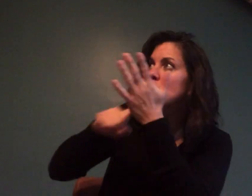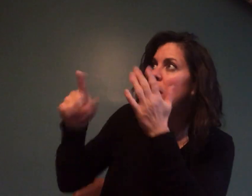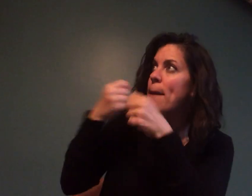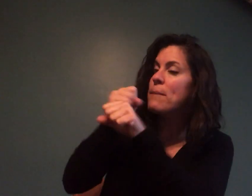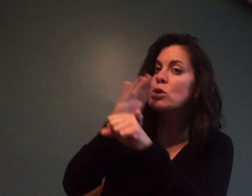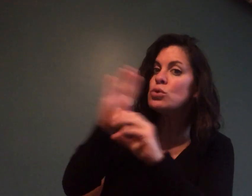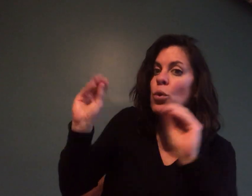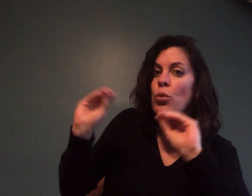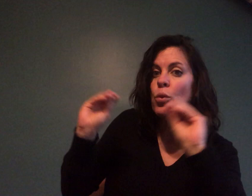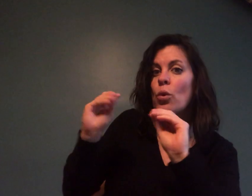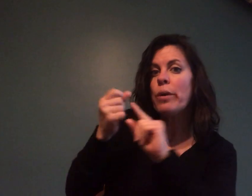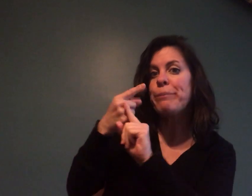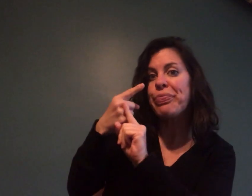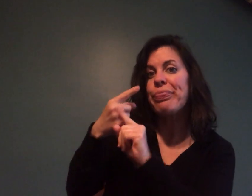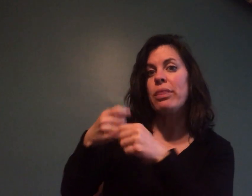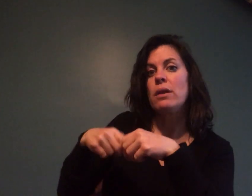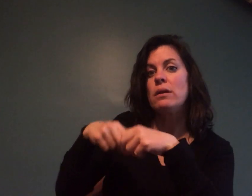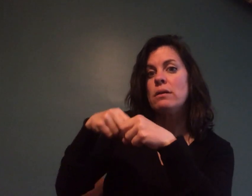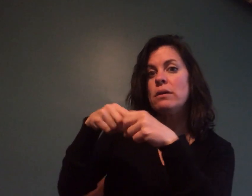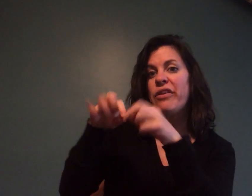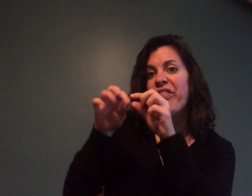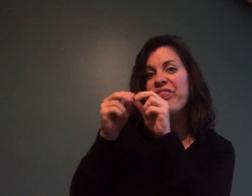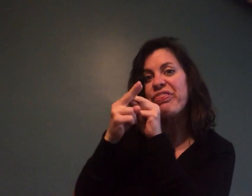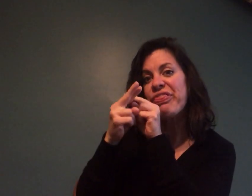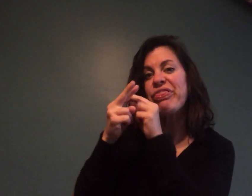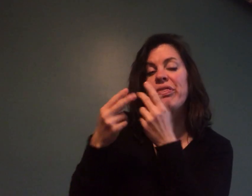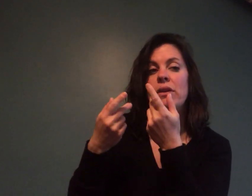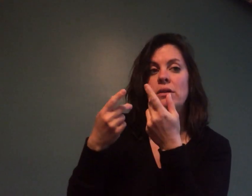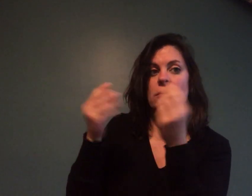third prong is in there. And if it is nicked or damaged, what do we do with it, Sam?